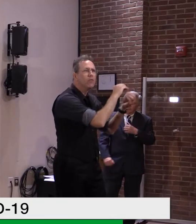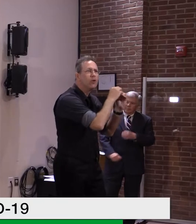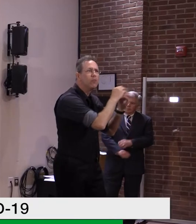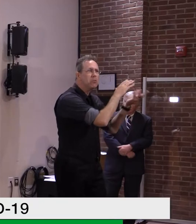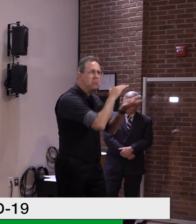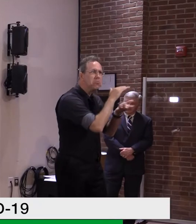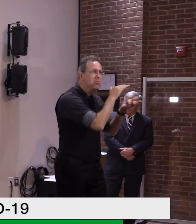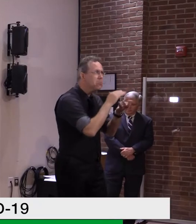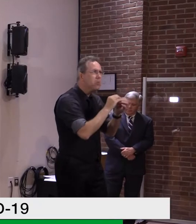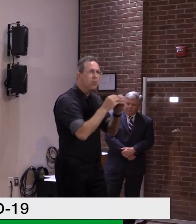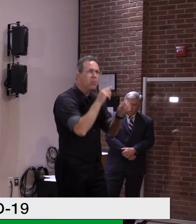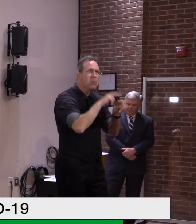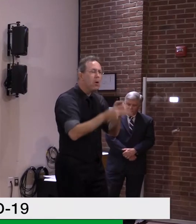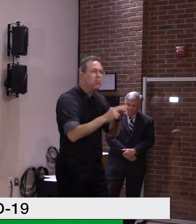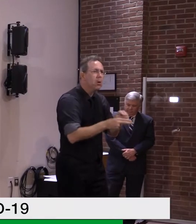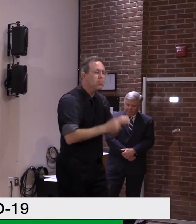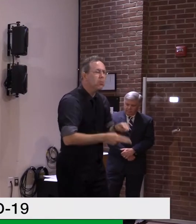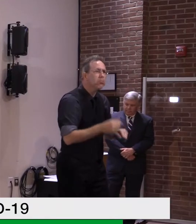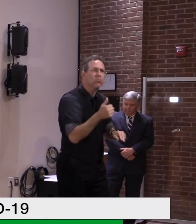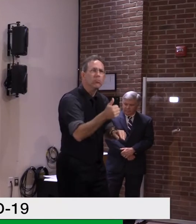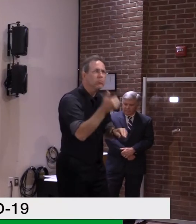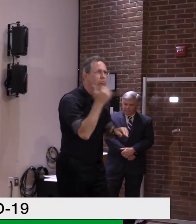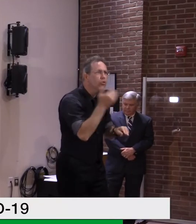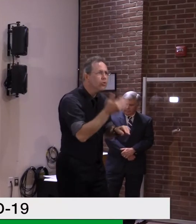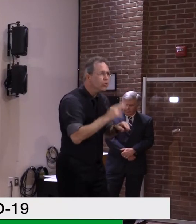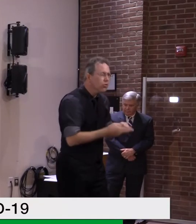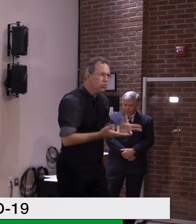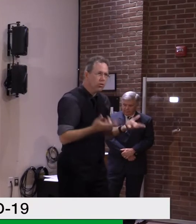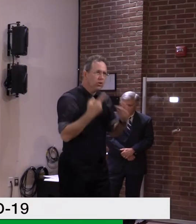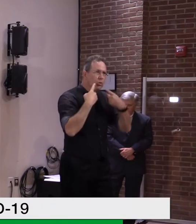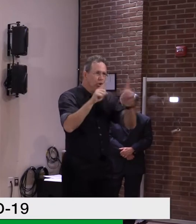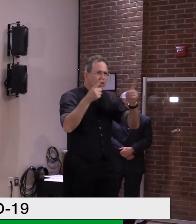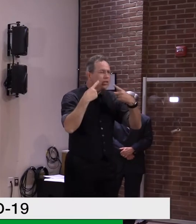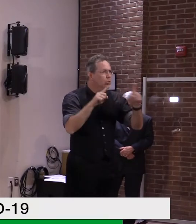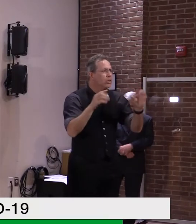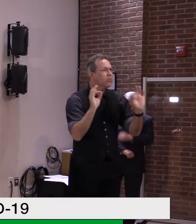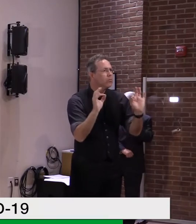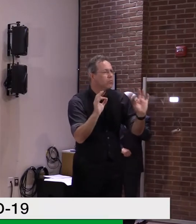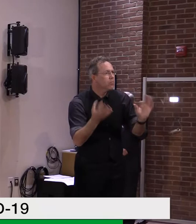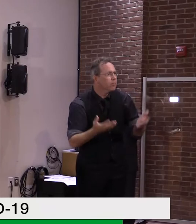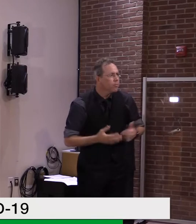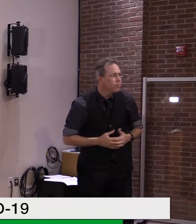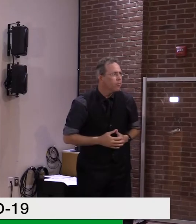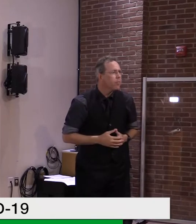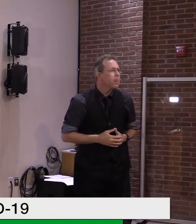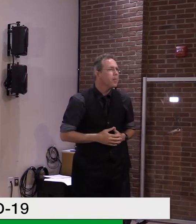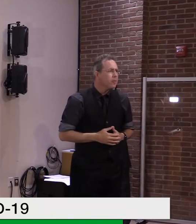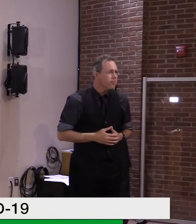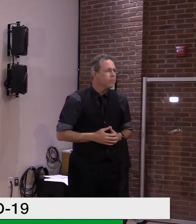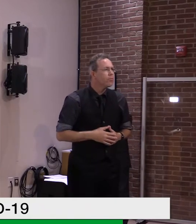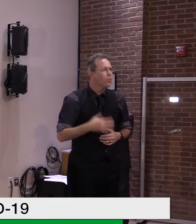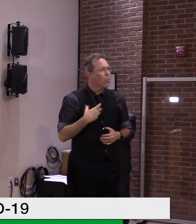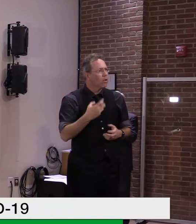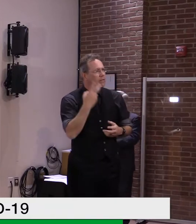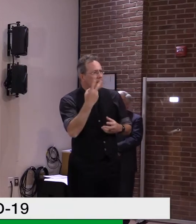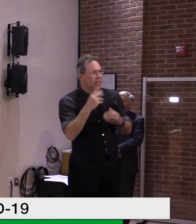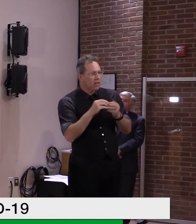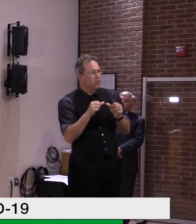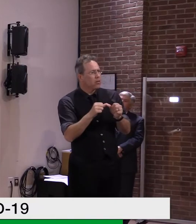impact on schools in general. And so we'd love to see that continue and to build on that